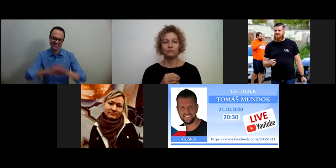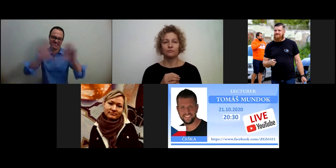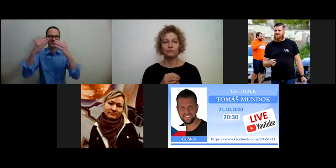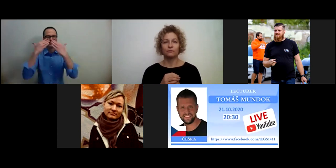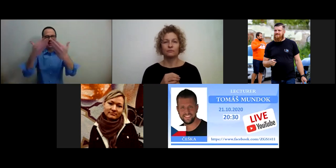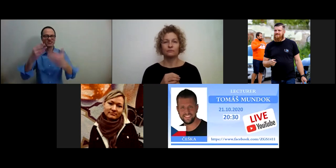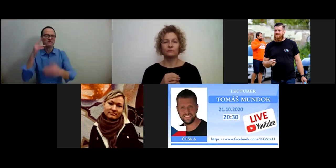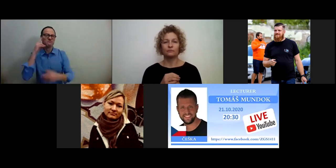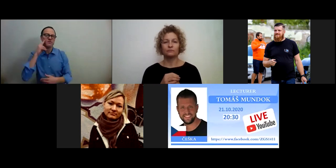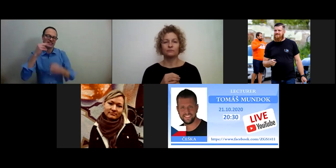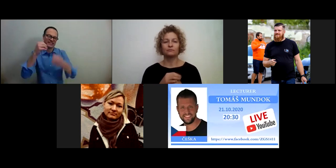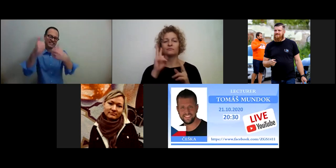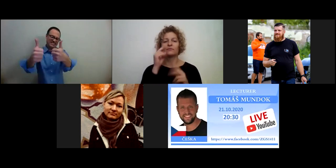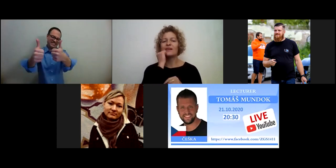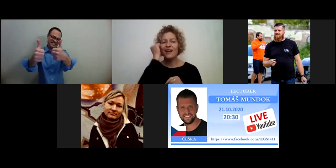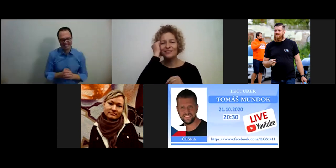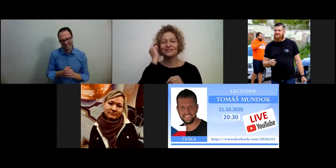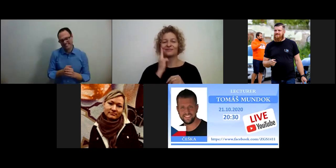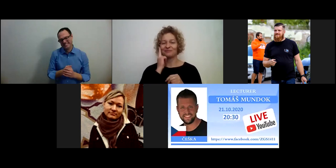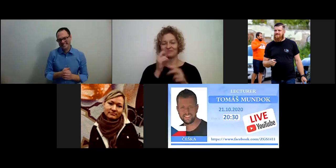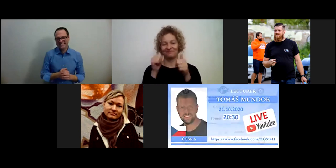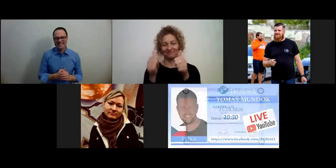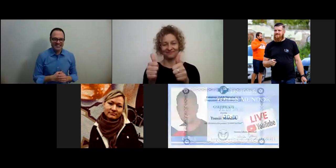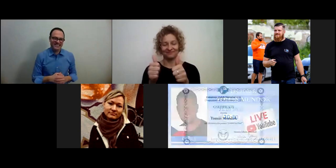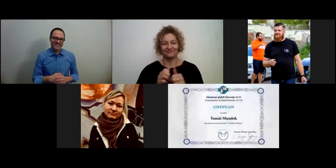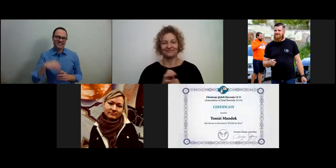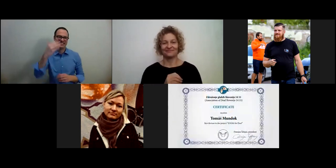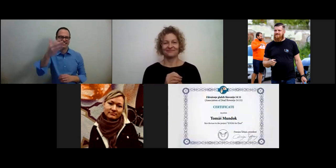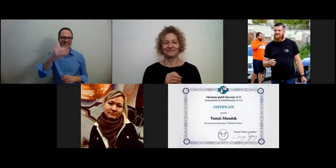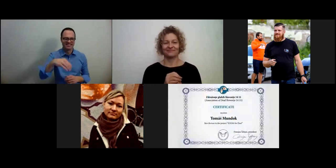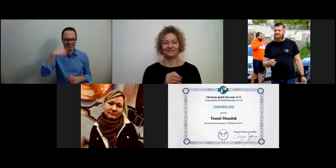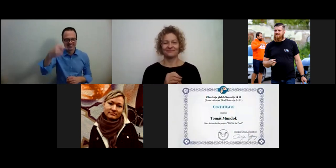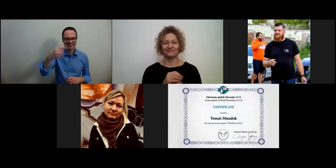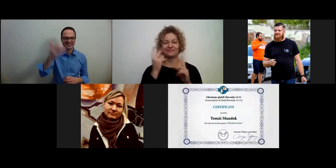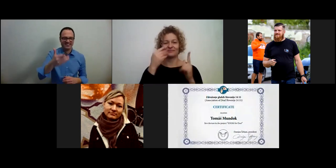here. thank you all. Thank you.